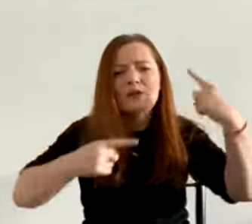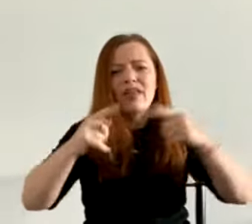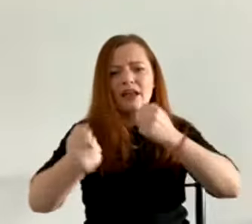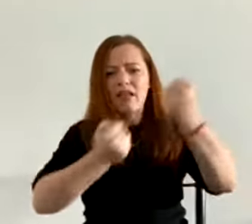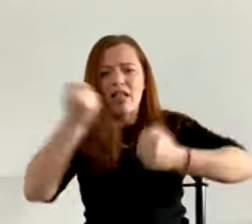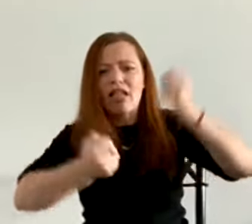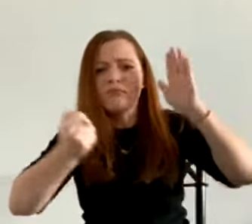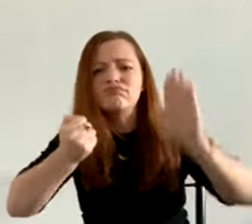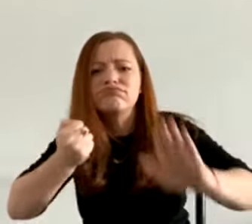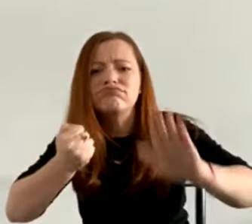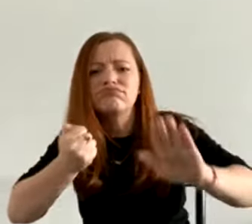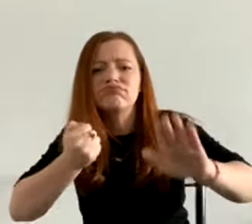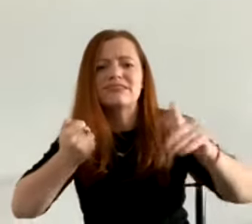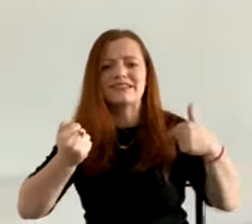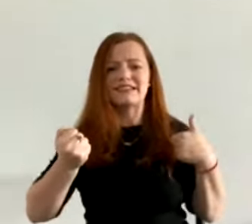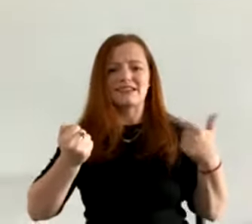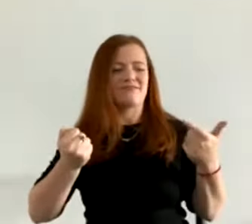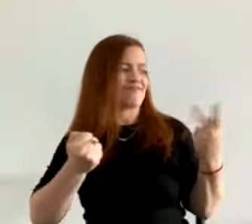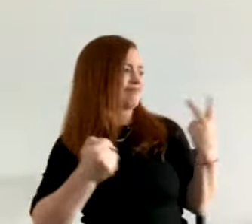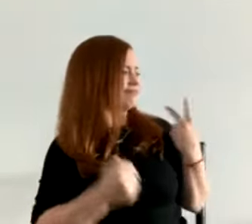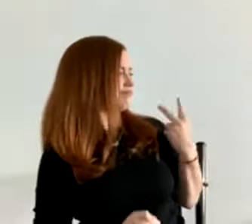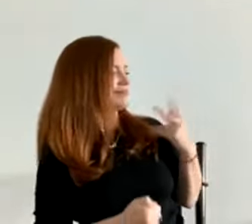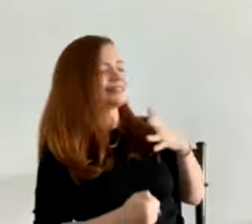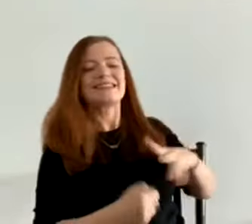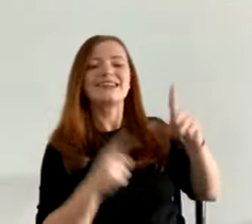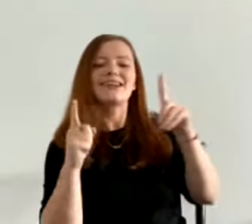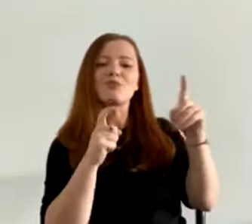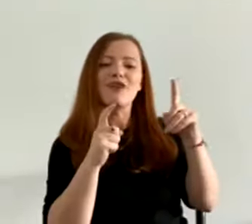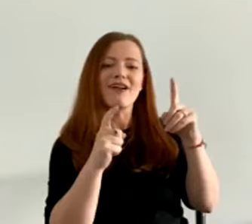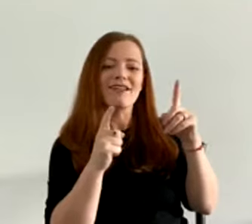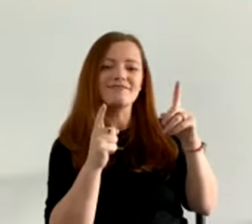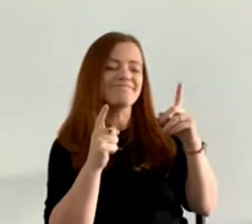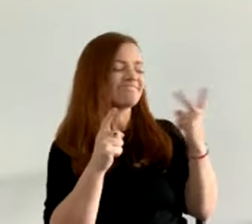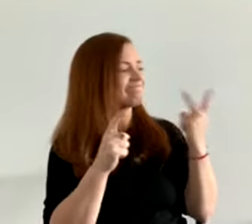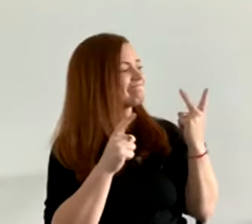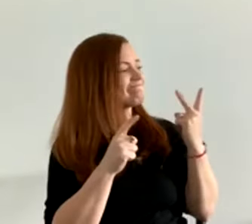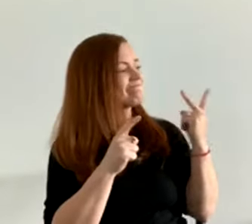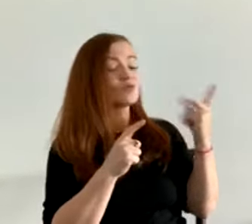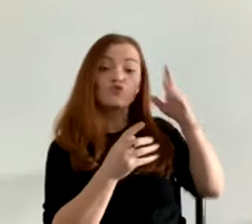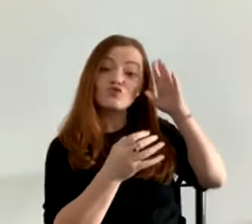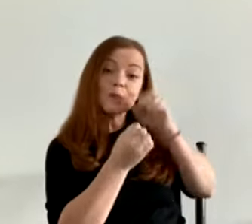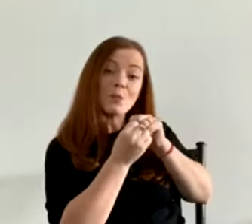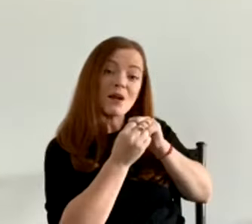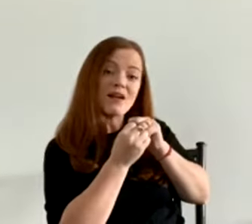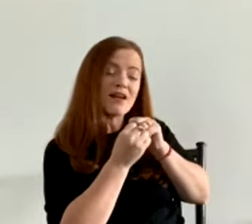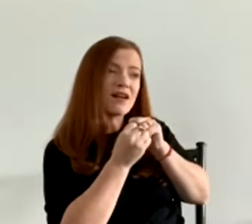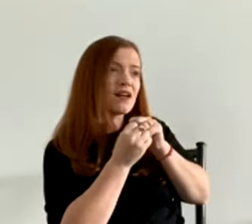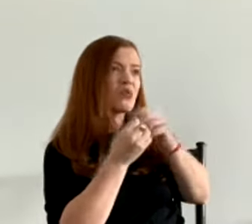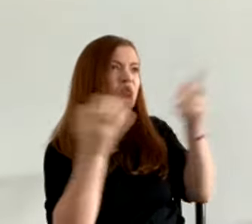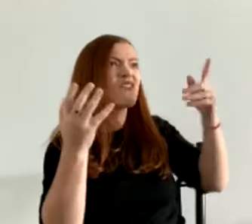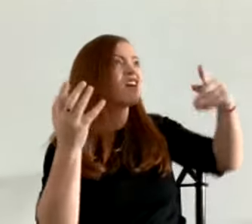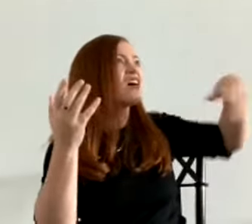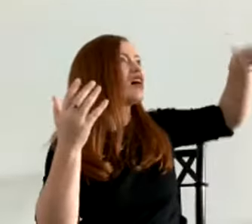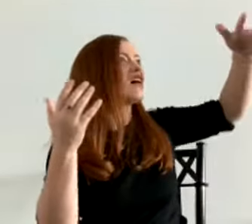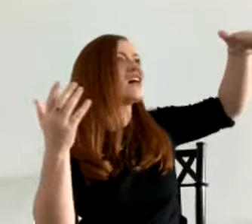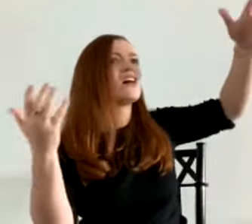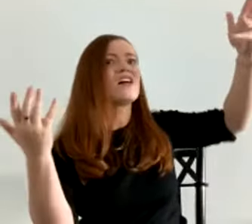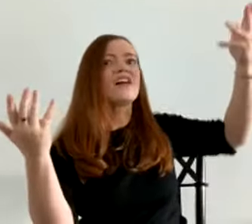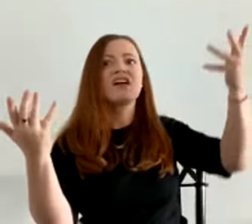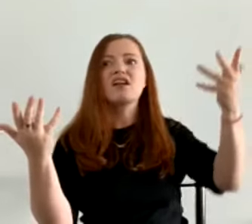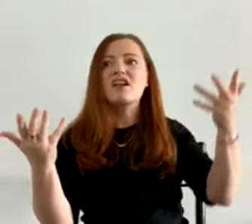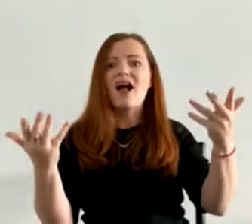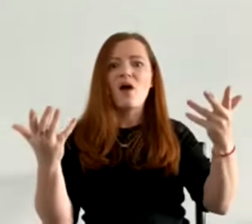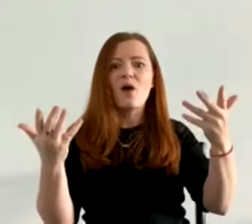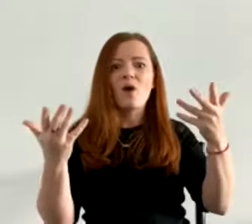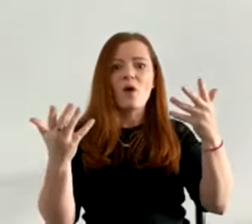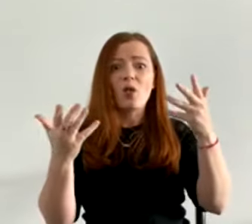We didn't need a camera to capture any of this. Can you still remember? Wherever you are, where are you now? All these details are so